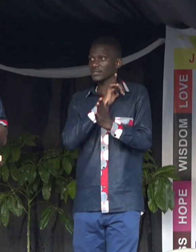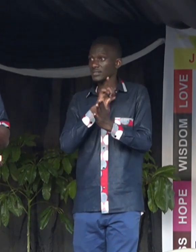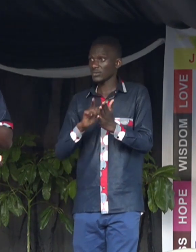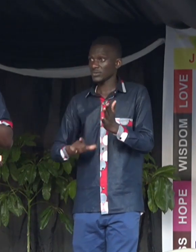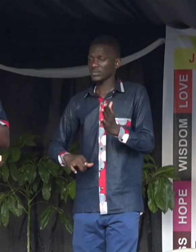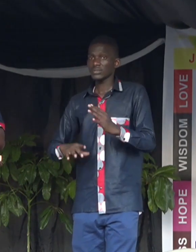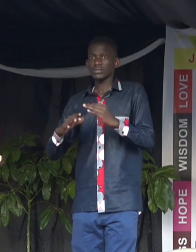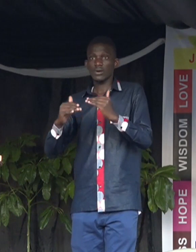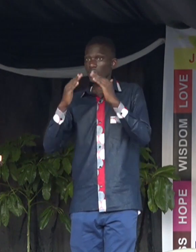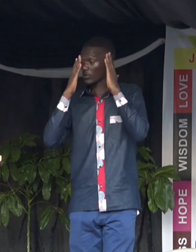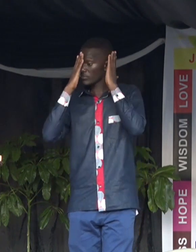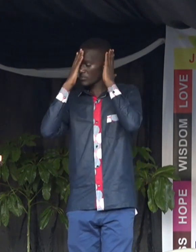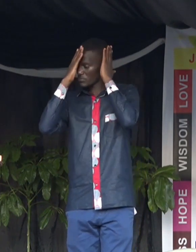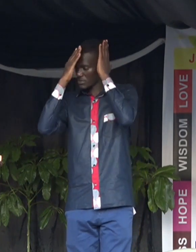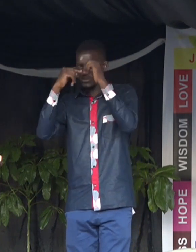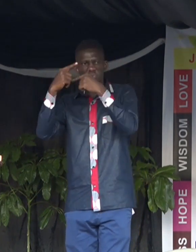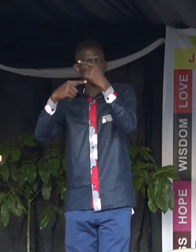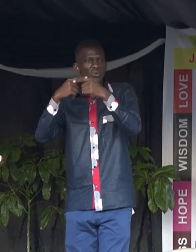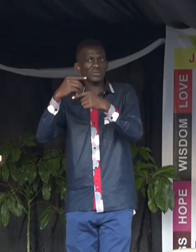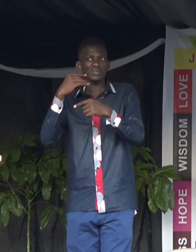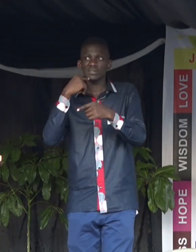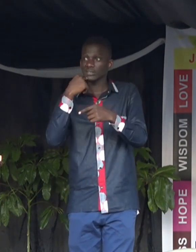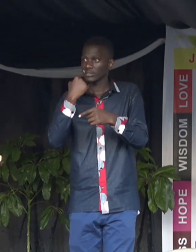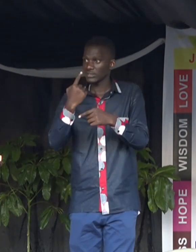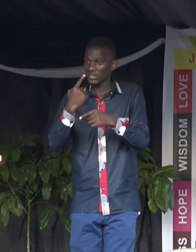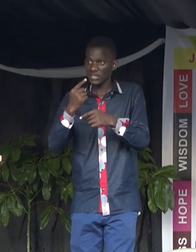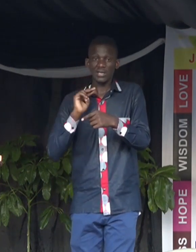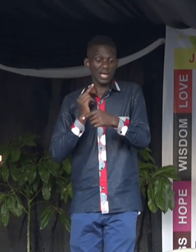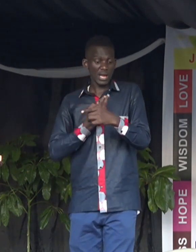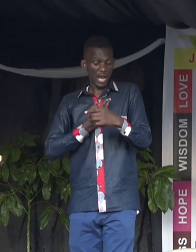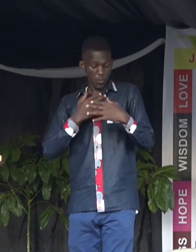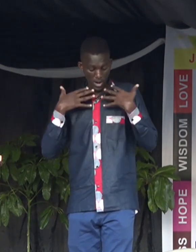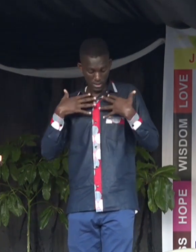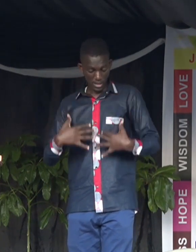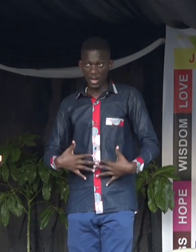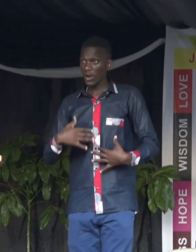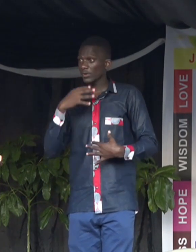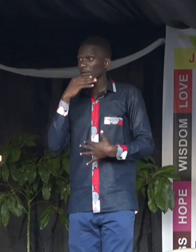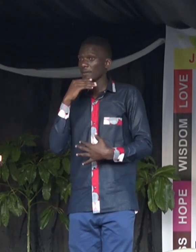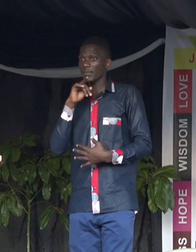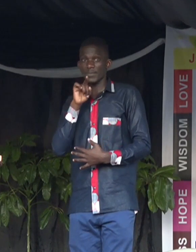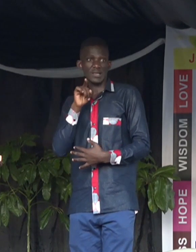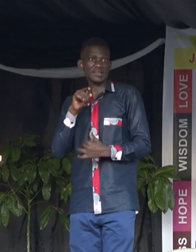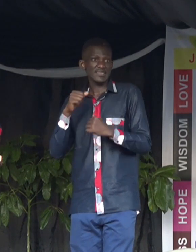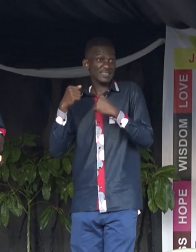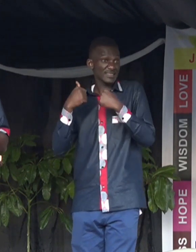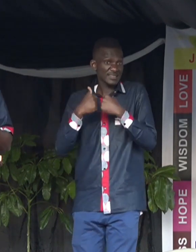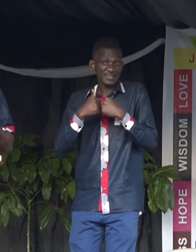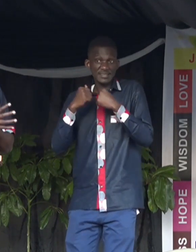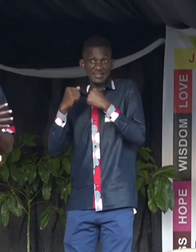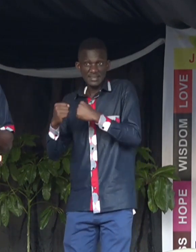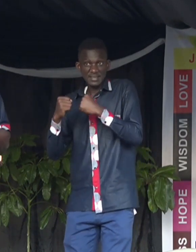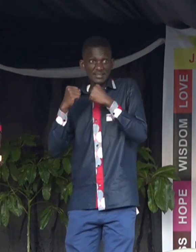be to God. Bishop Atero tugamba. Bishop usually tells us. Ekyo muntu wafo okungulu. That our outer person arwanagana no muntu